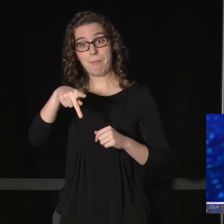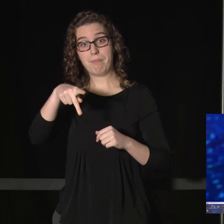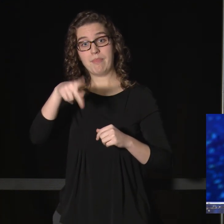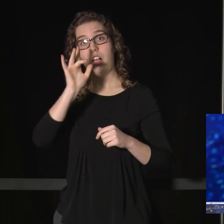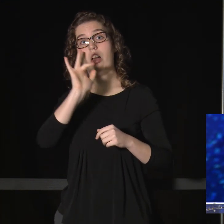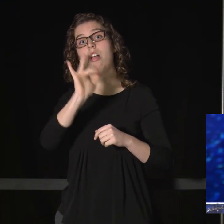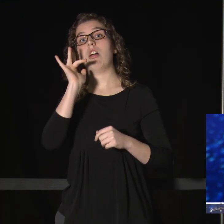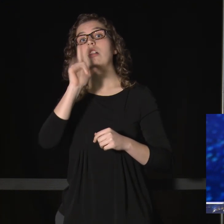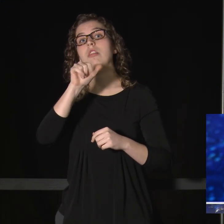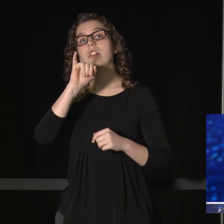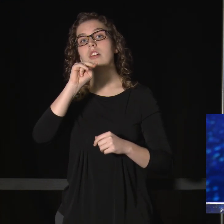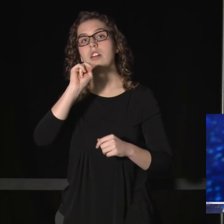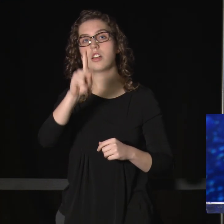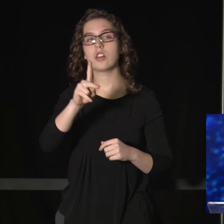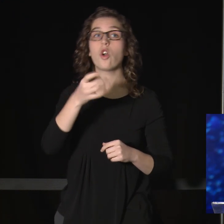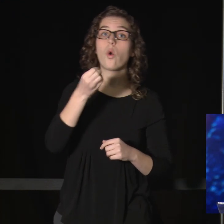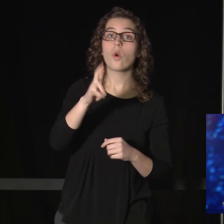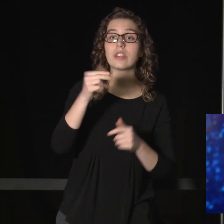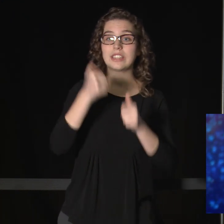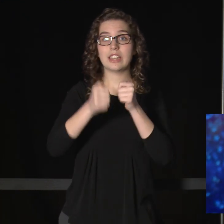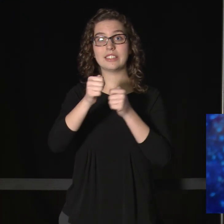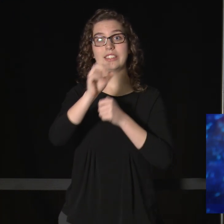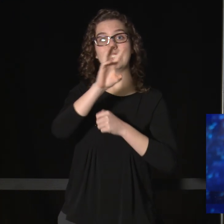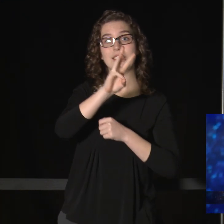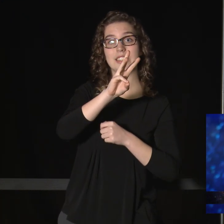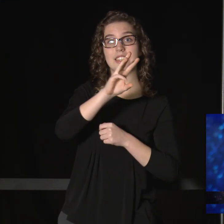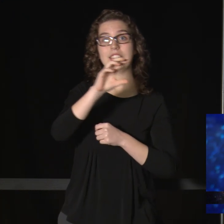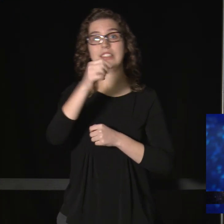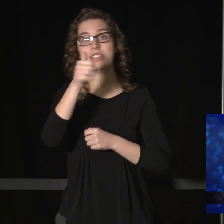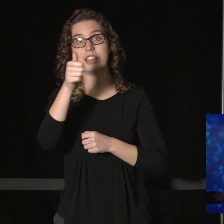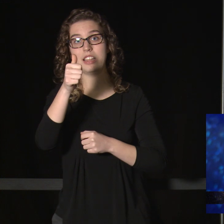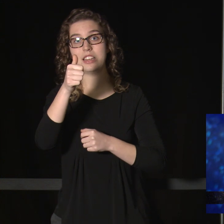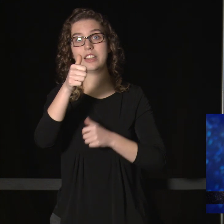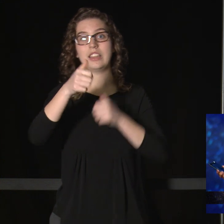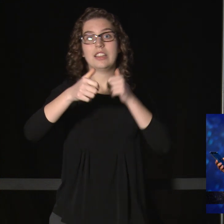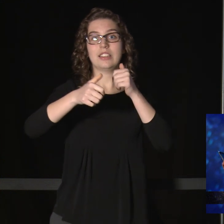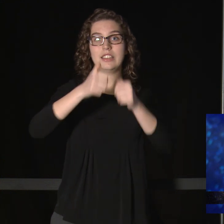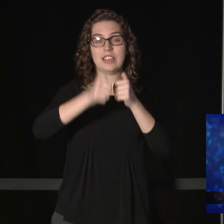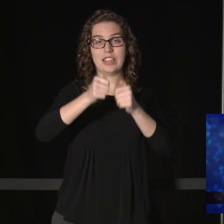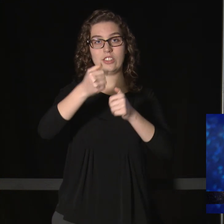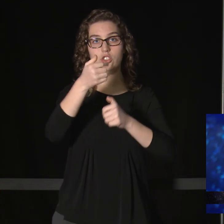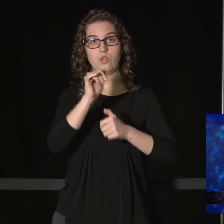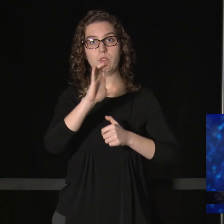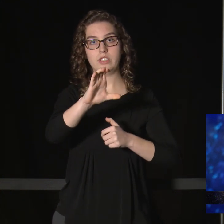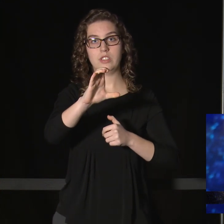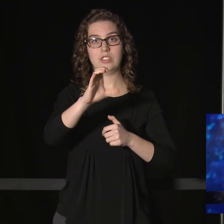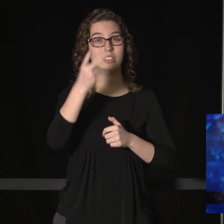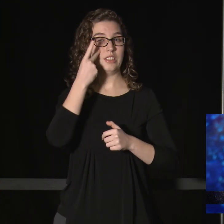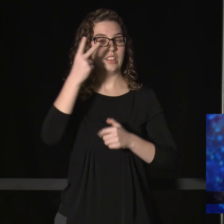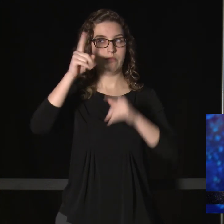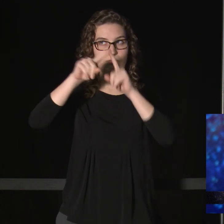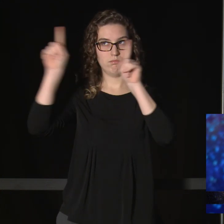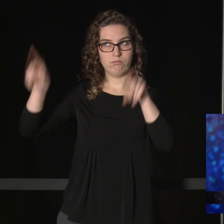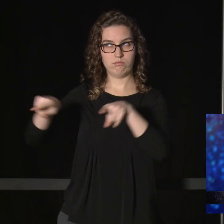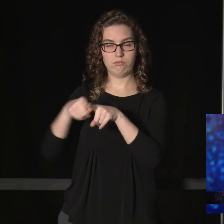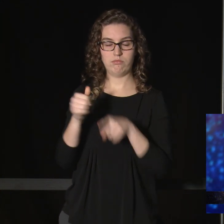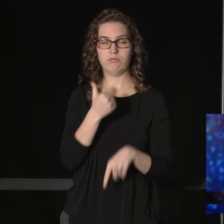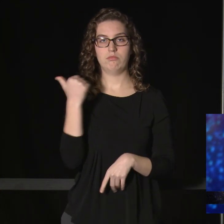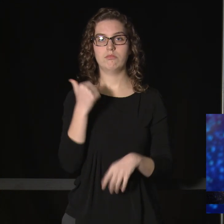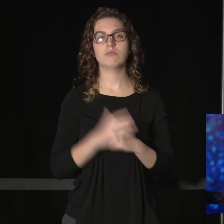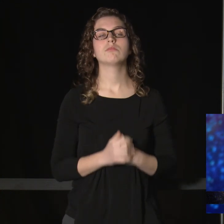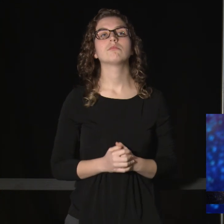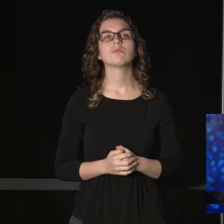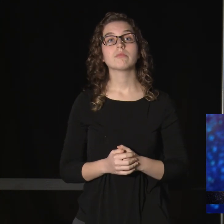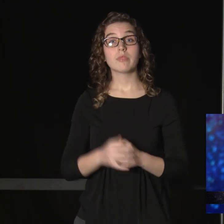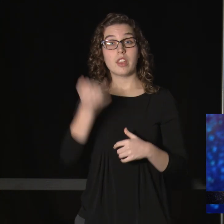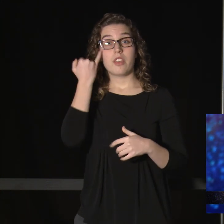at the number 610. Text GYC. You see it on the screen right there. And you can say, if you're committing to